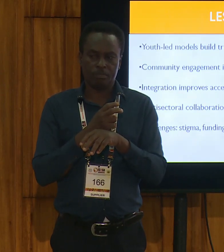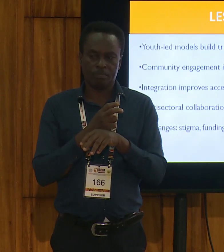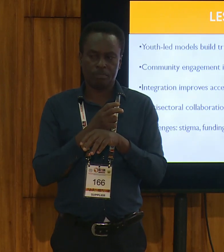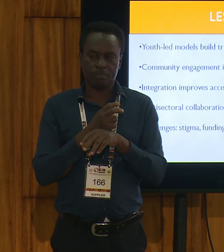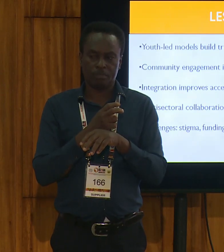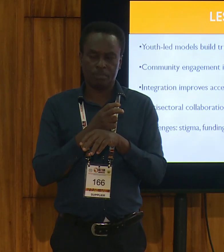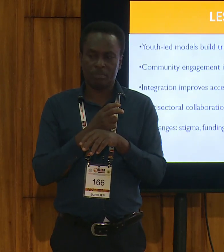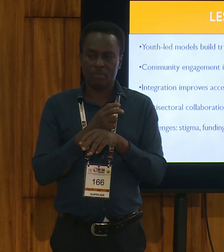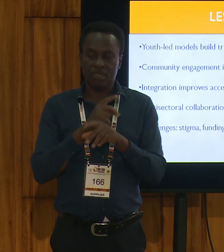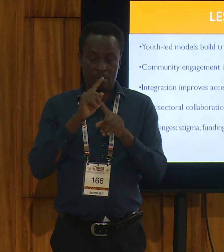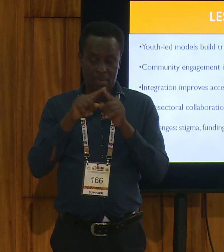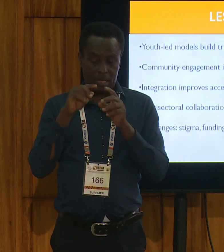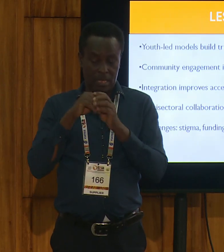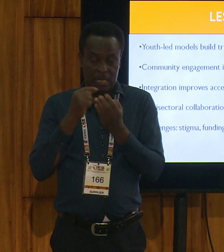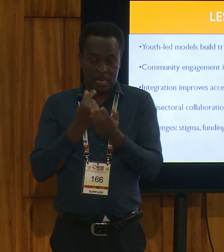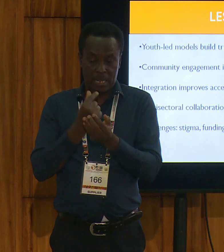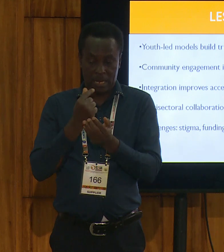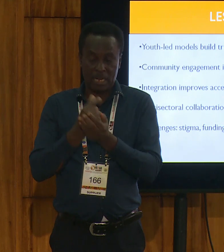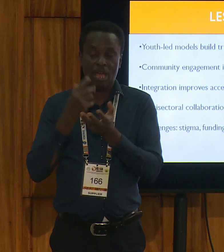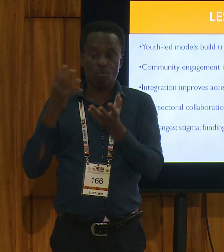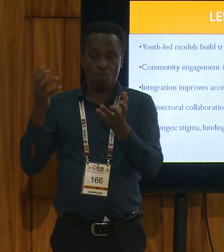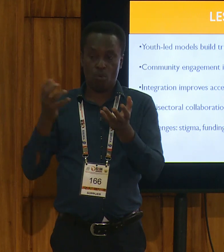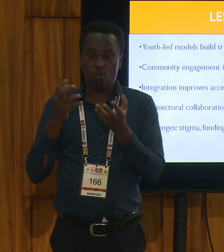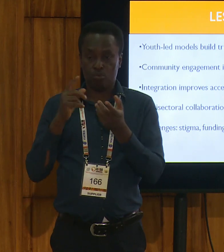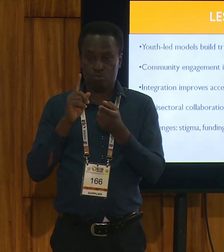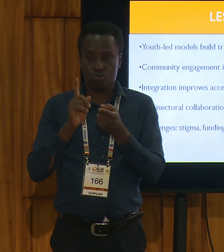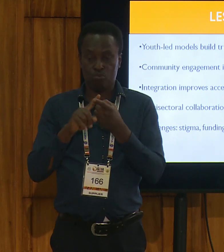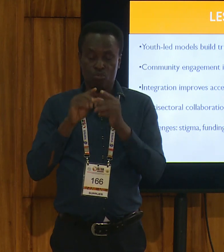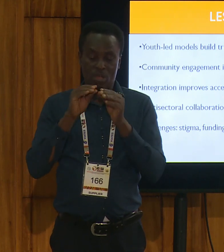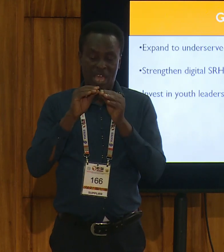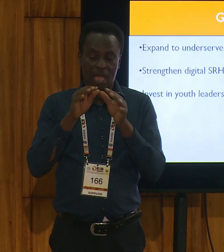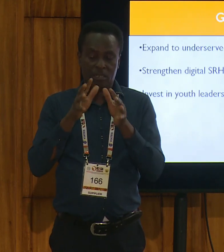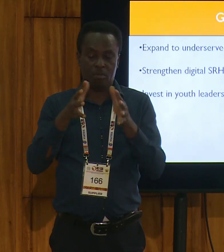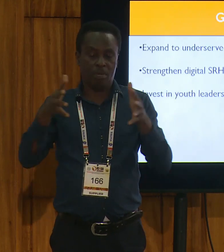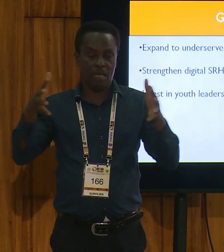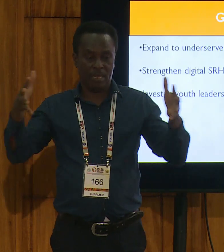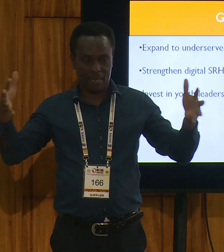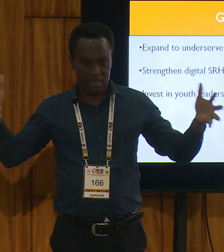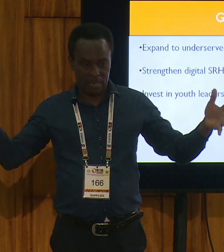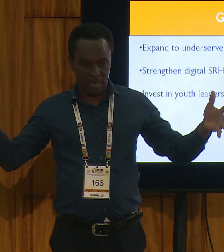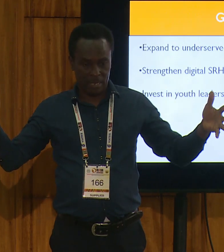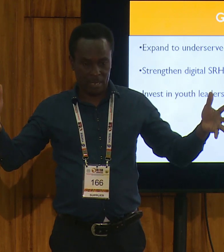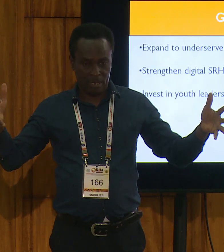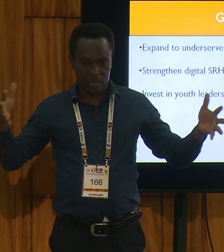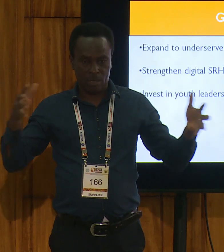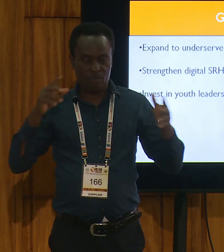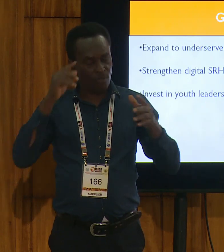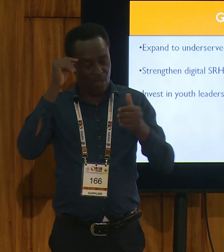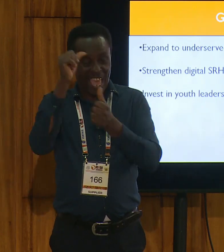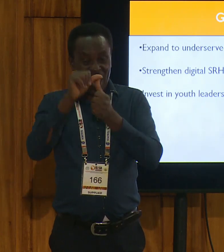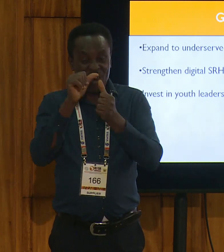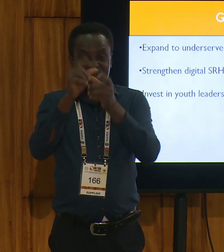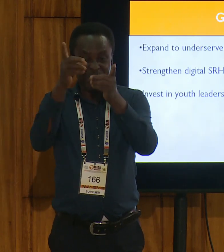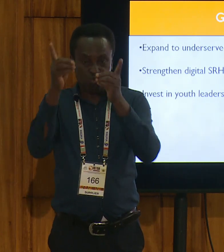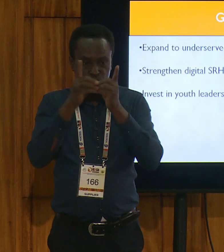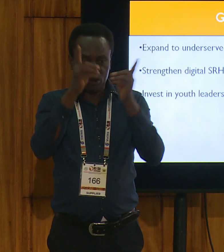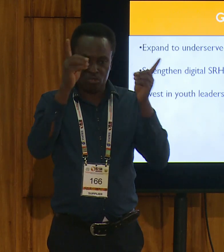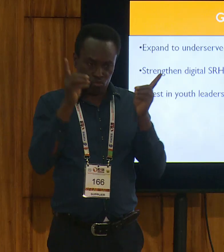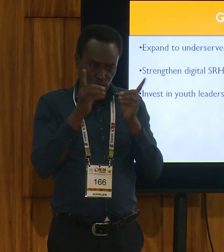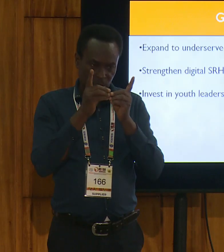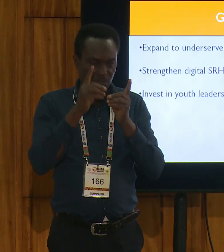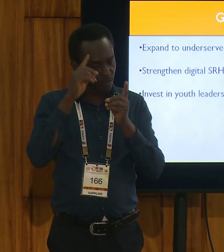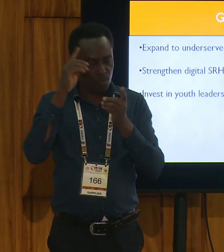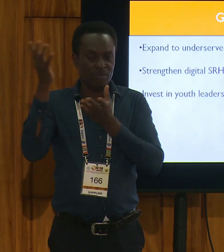But in Ghana, we want to expand to underserved districts and facilities all over